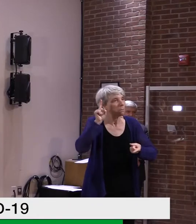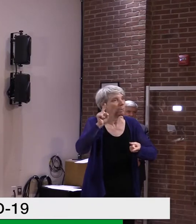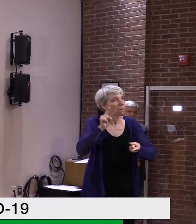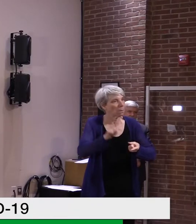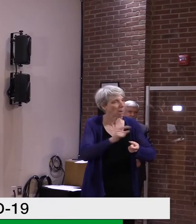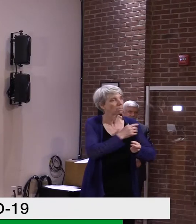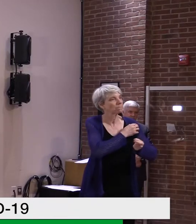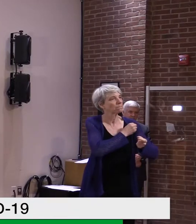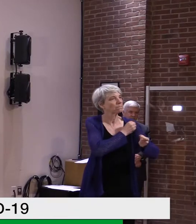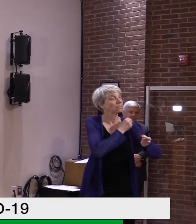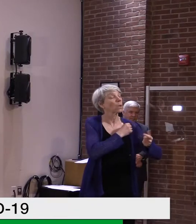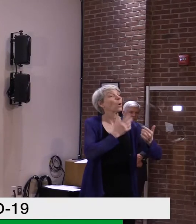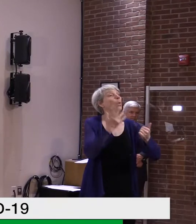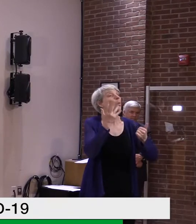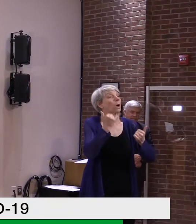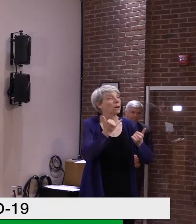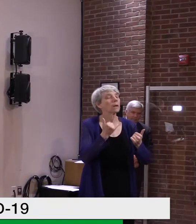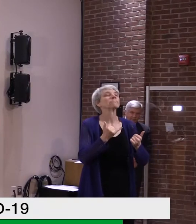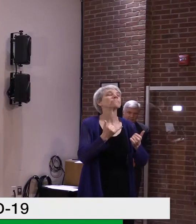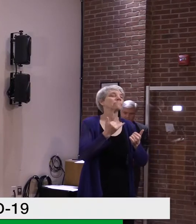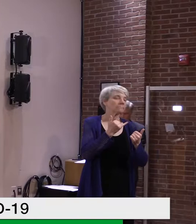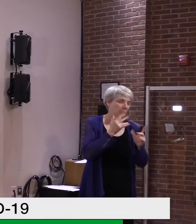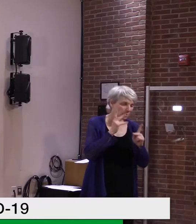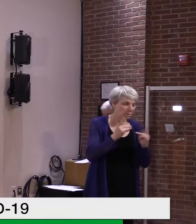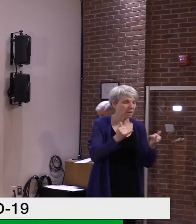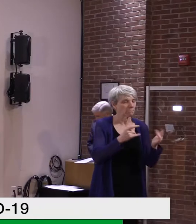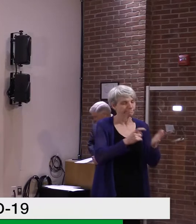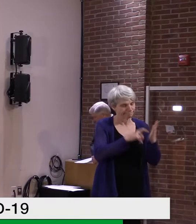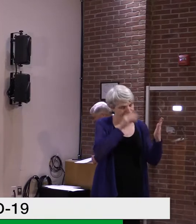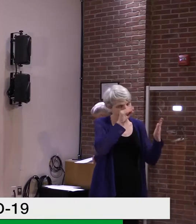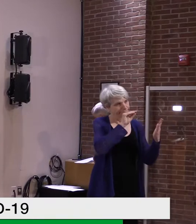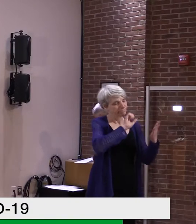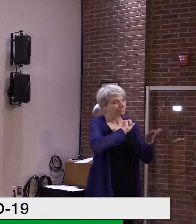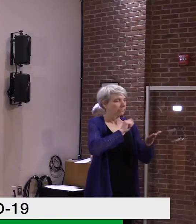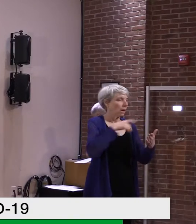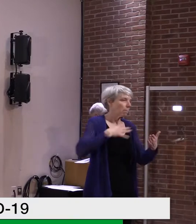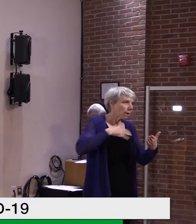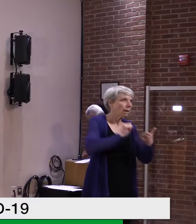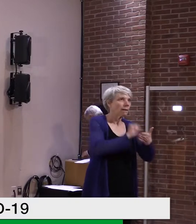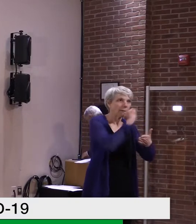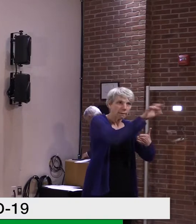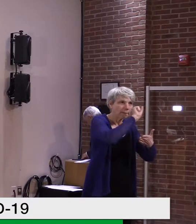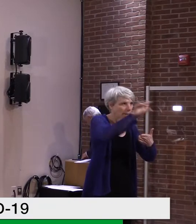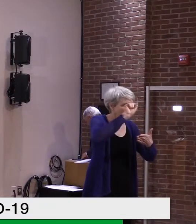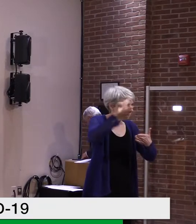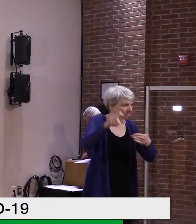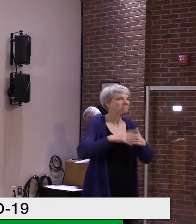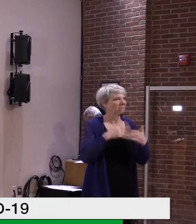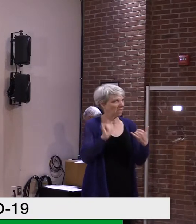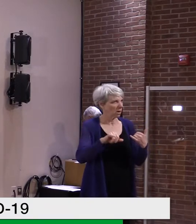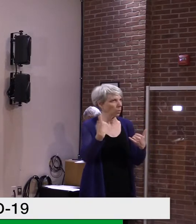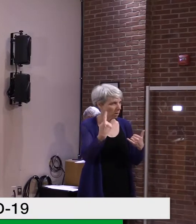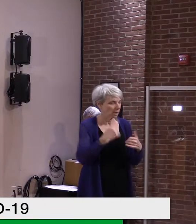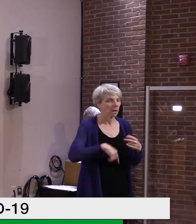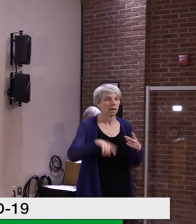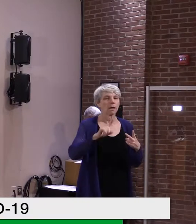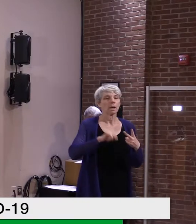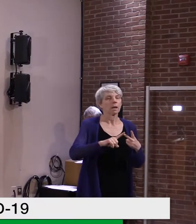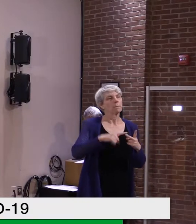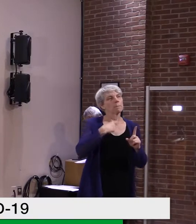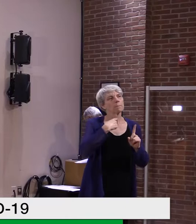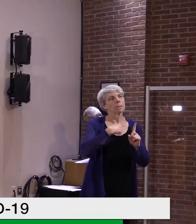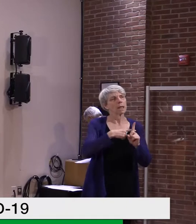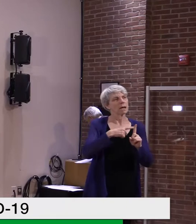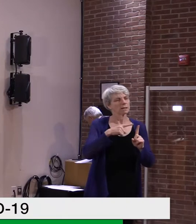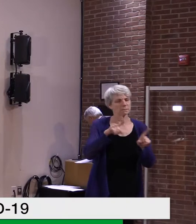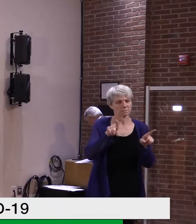combination of turning the work search back on, but I also think there's a component in there. In some of our numbers that we've